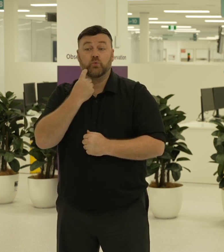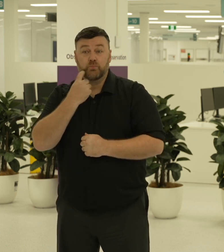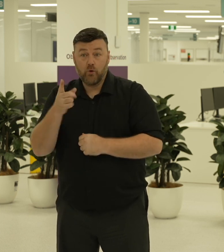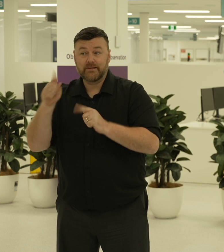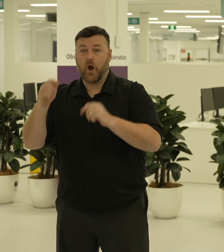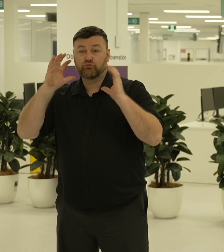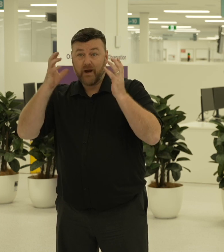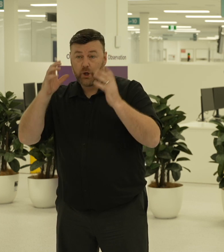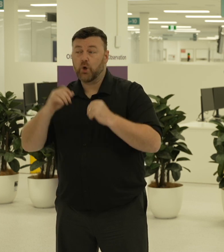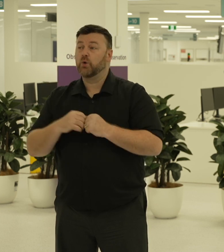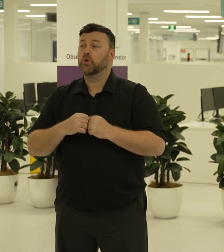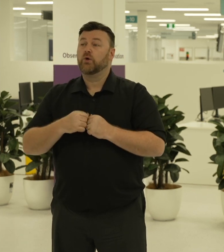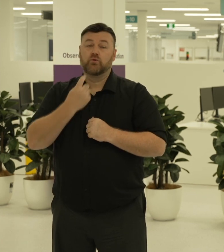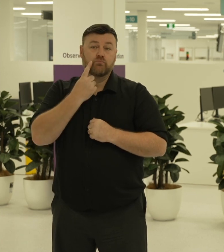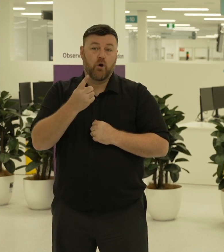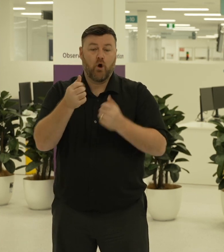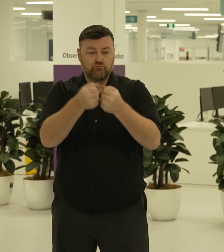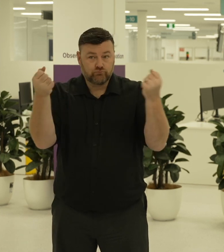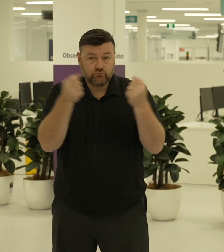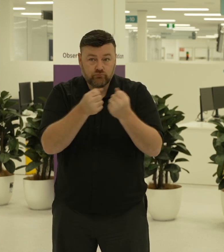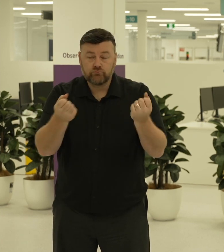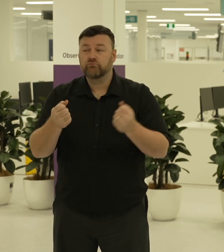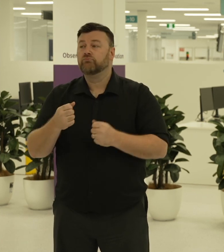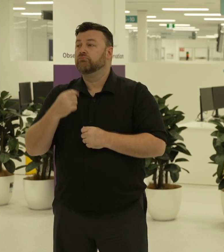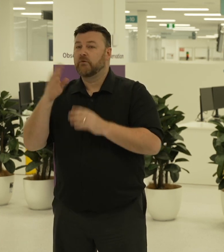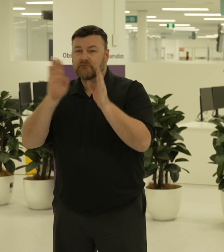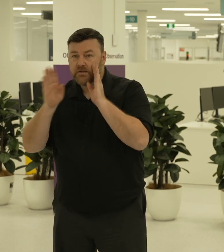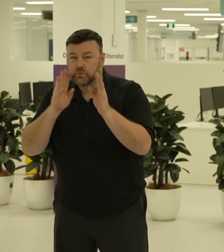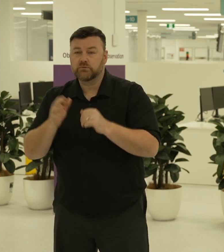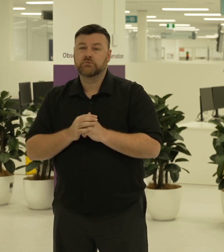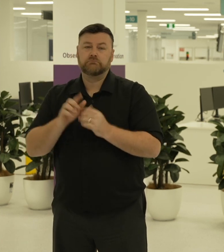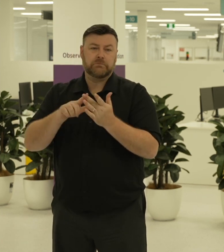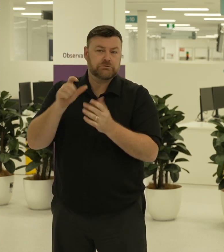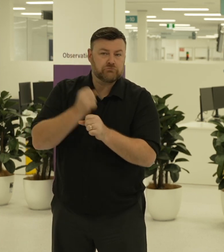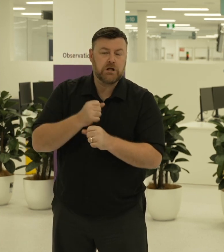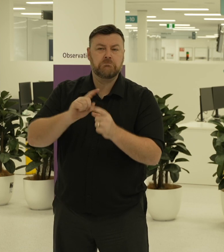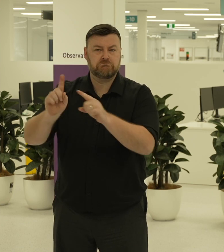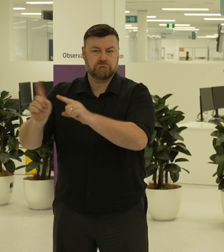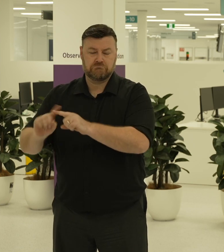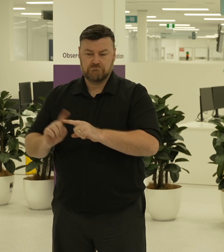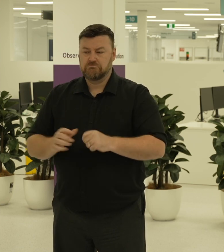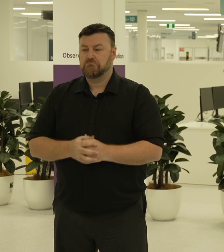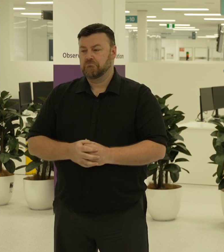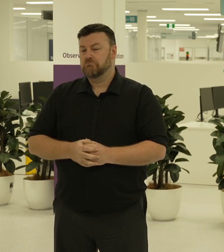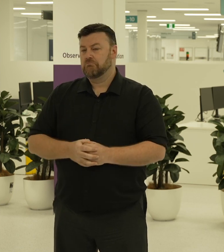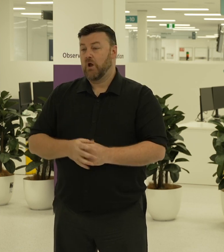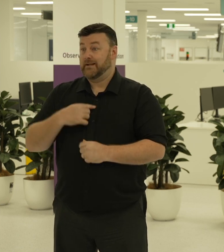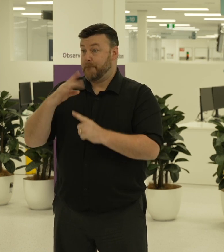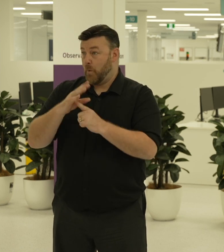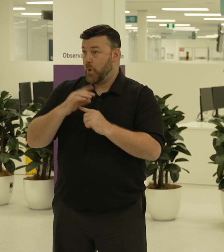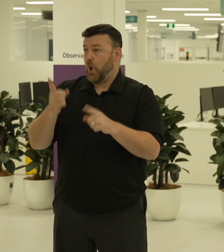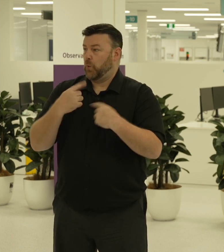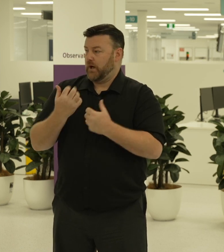radio and the papers and social media. So please expect that. It will be critical that we focus on